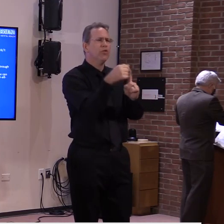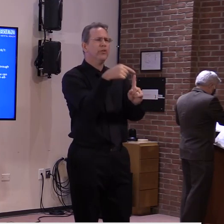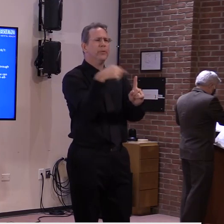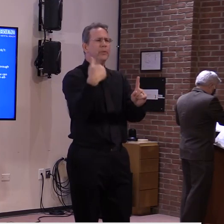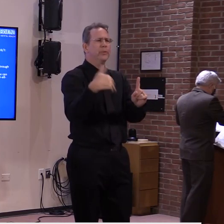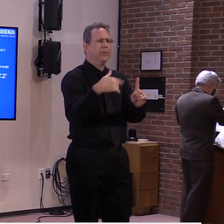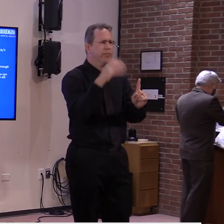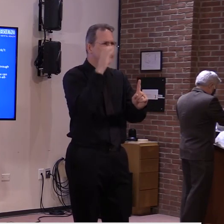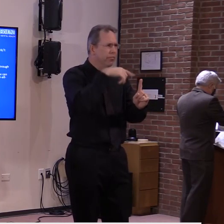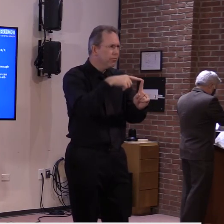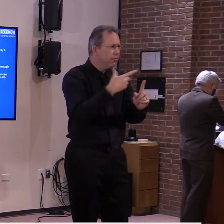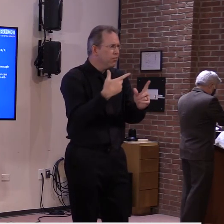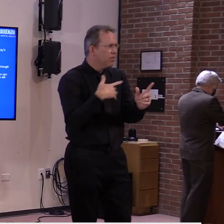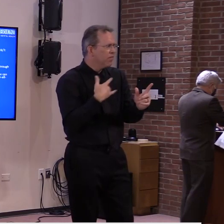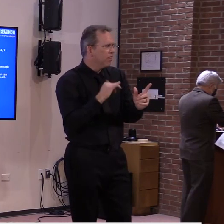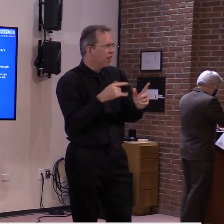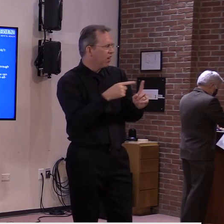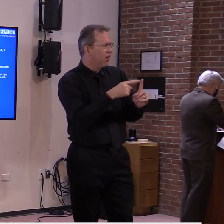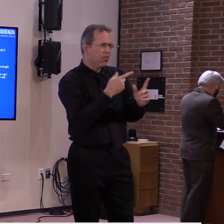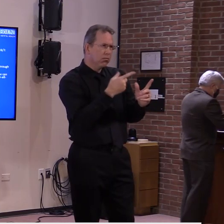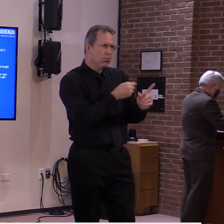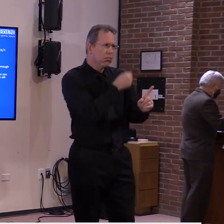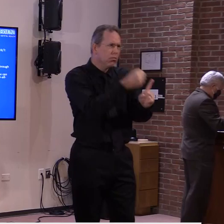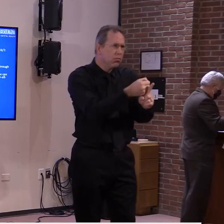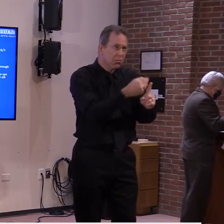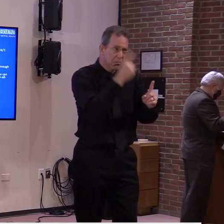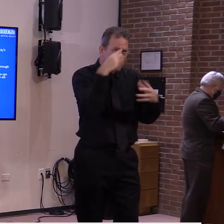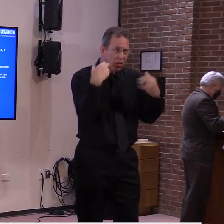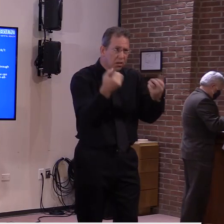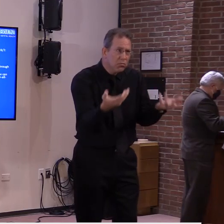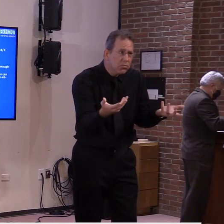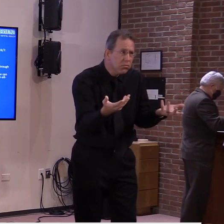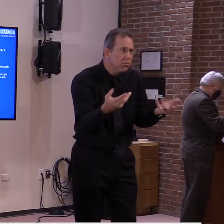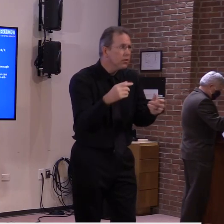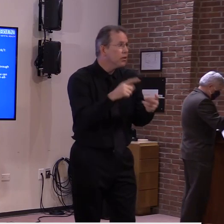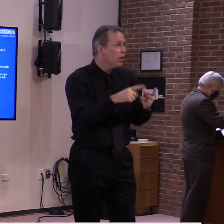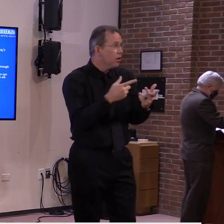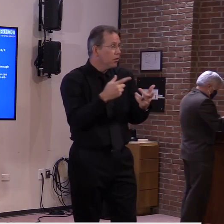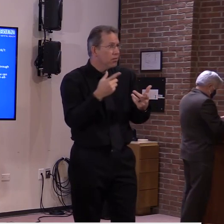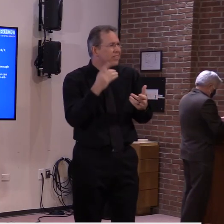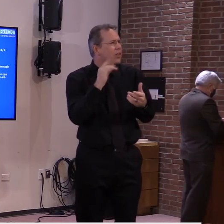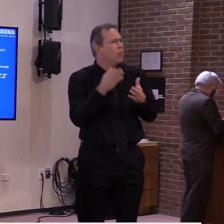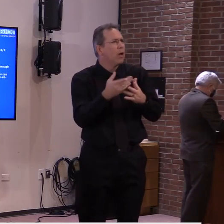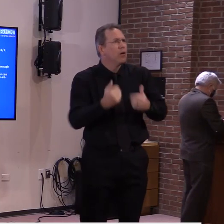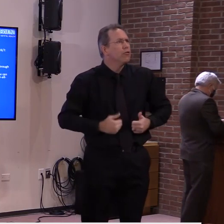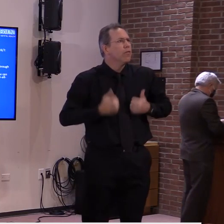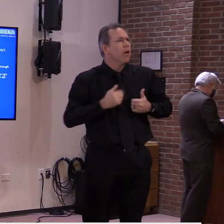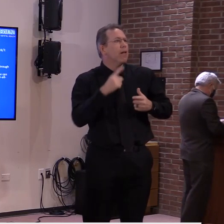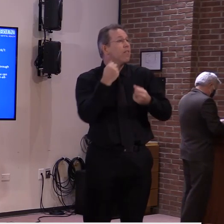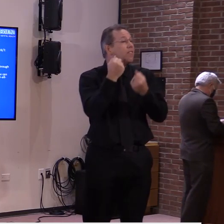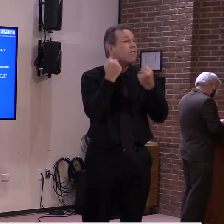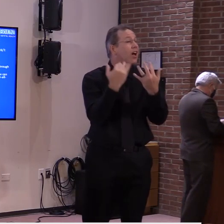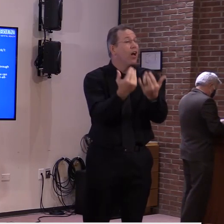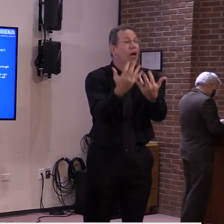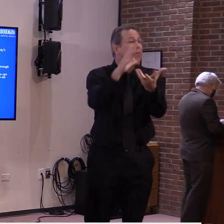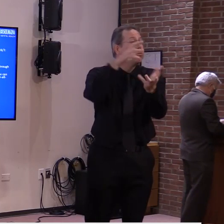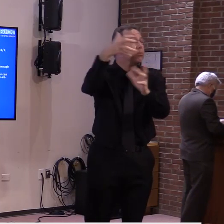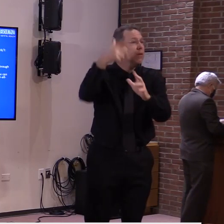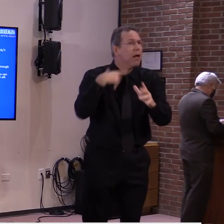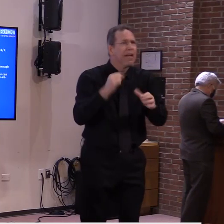health challenges, who identify as psychiatric survivors, LGBTQ youth, minority populations,